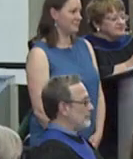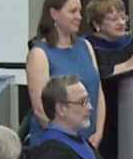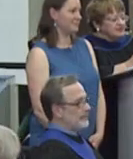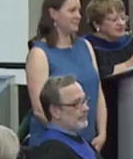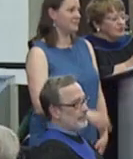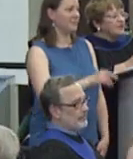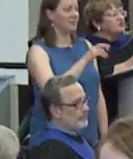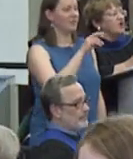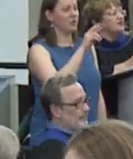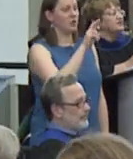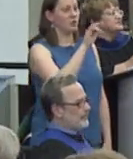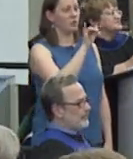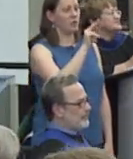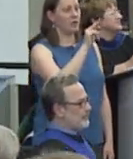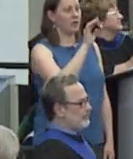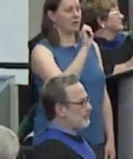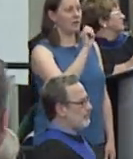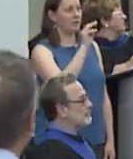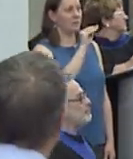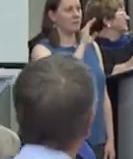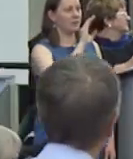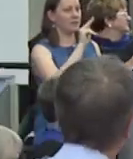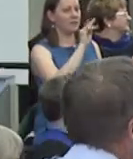Ray McNeil with honors.